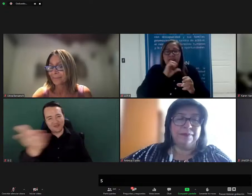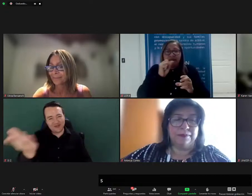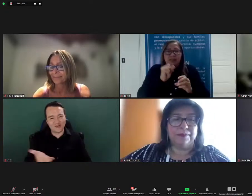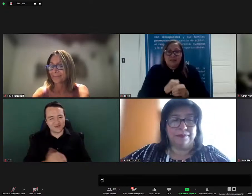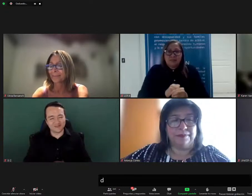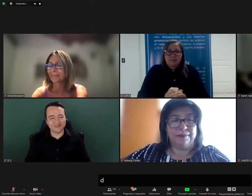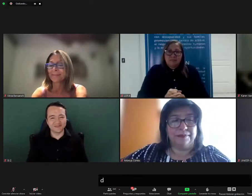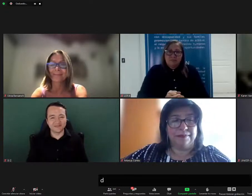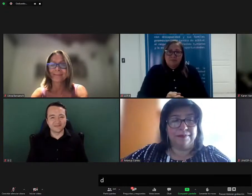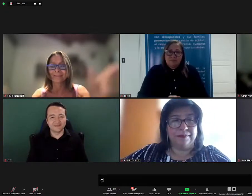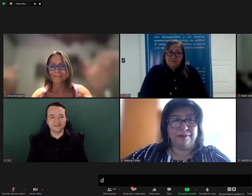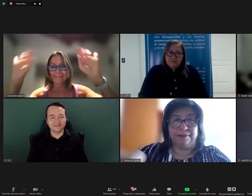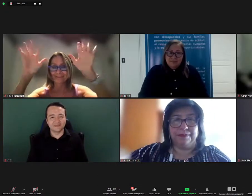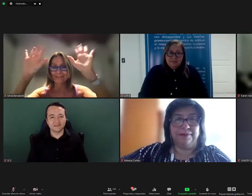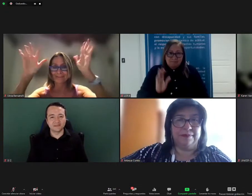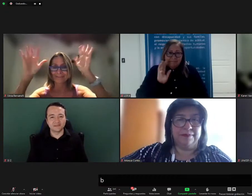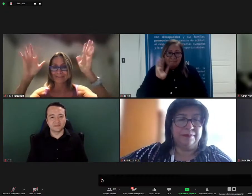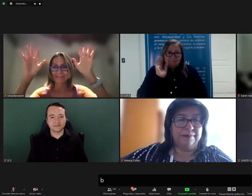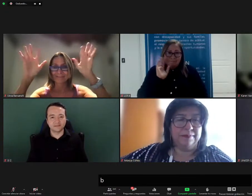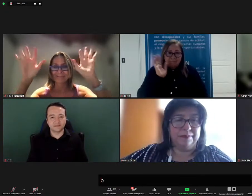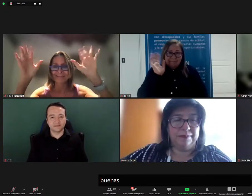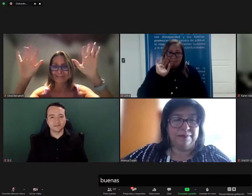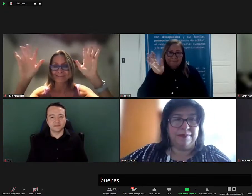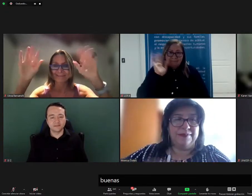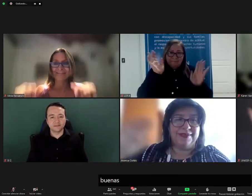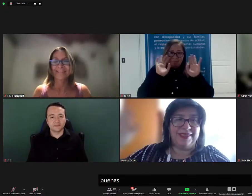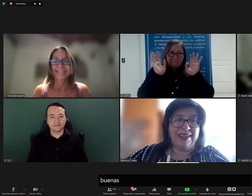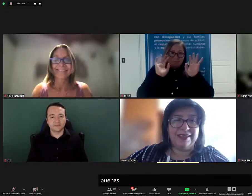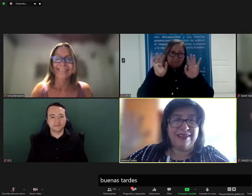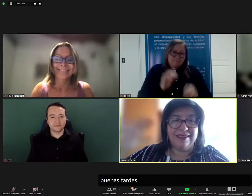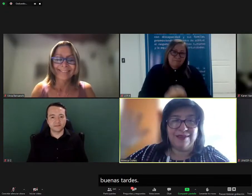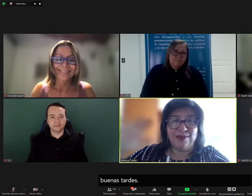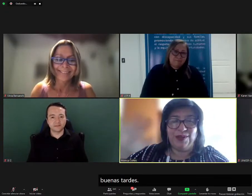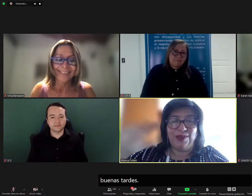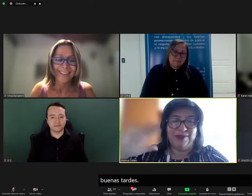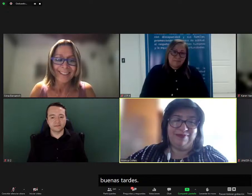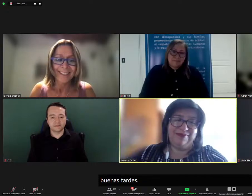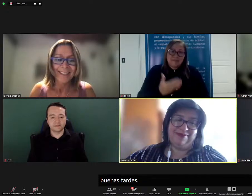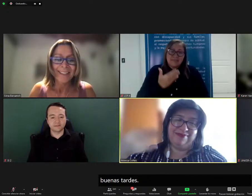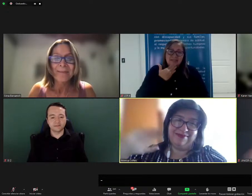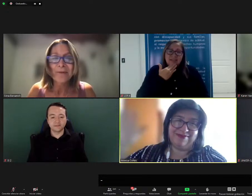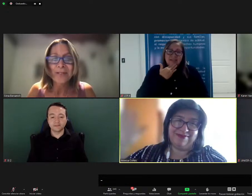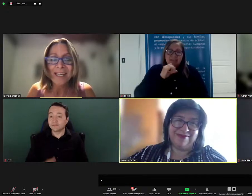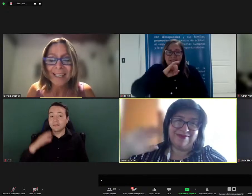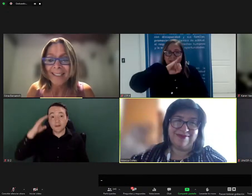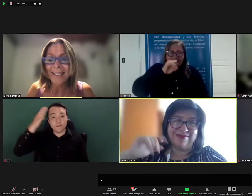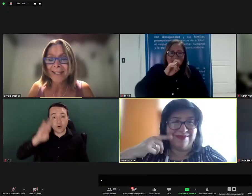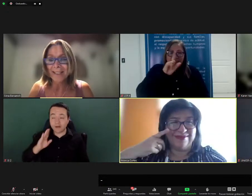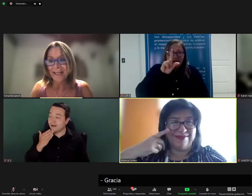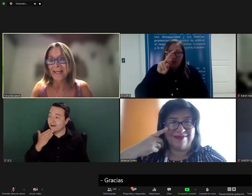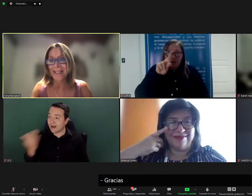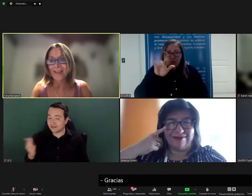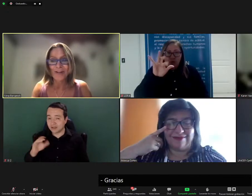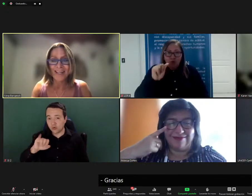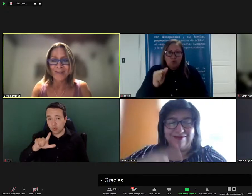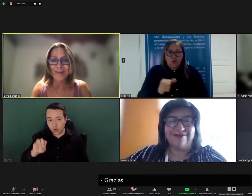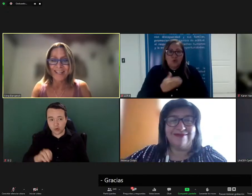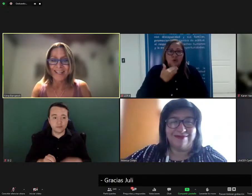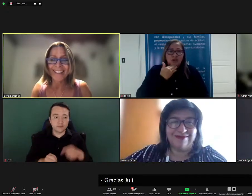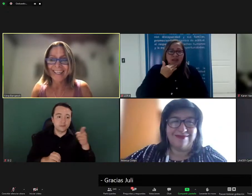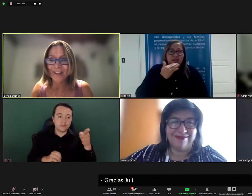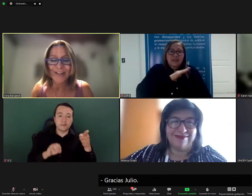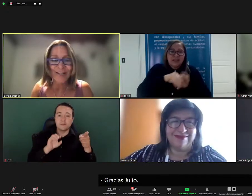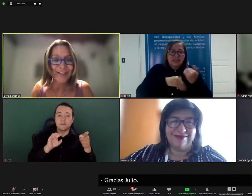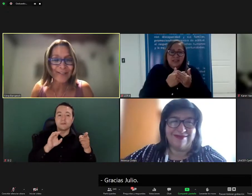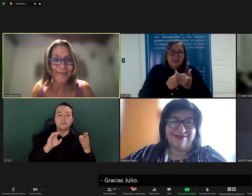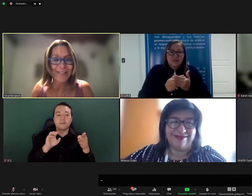great afternoon wherever you are thank you thank you julio i